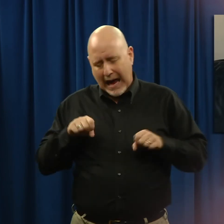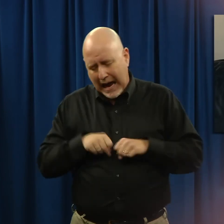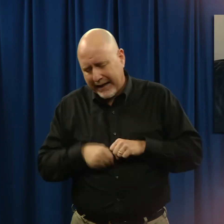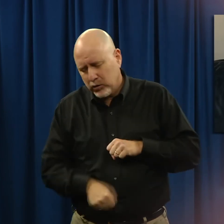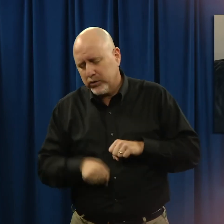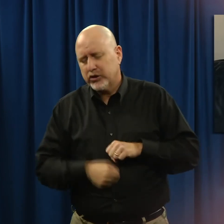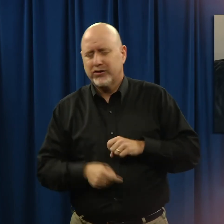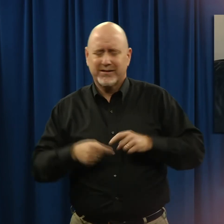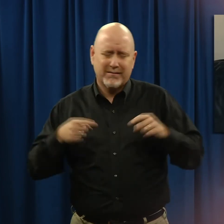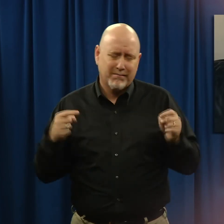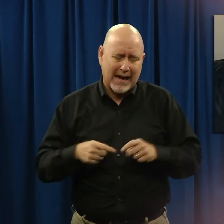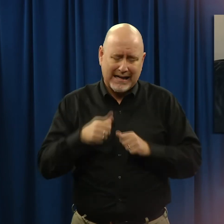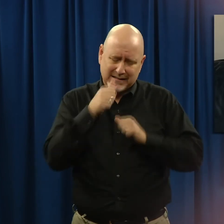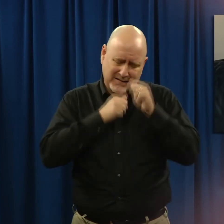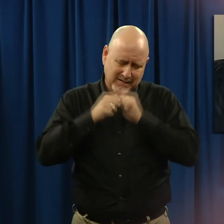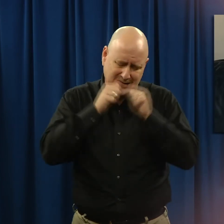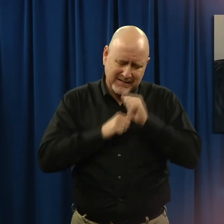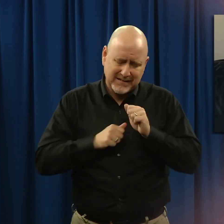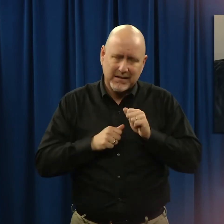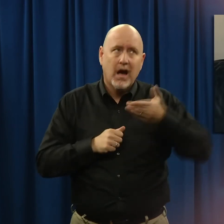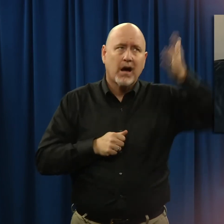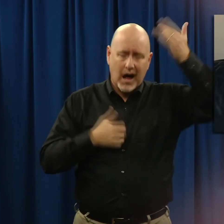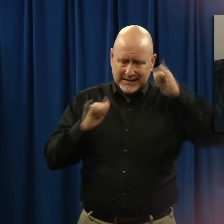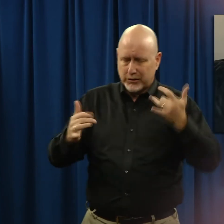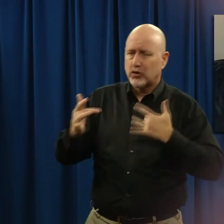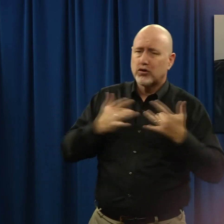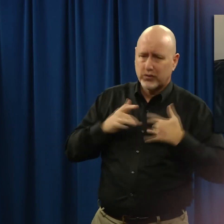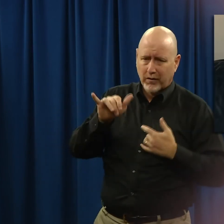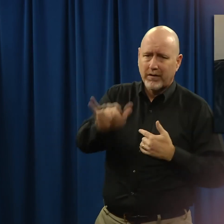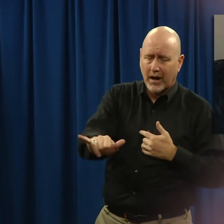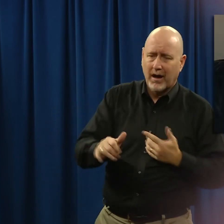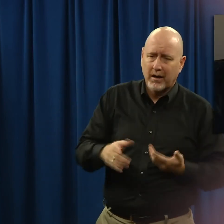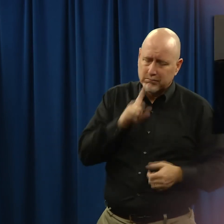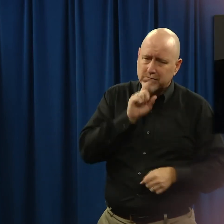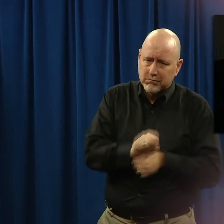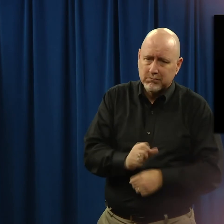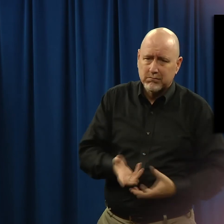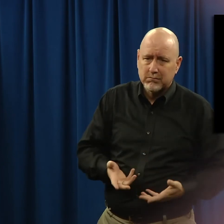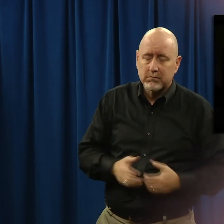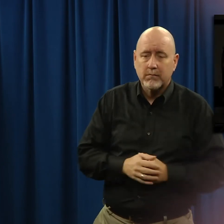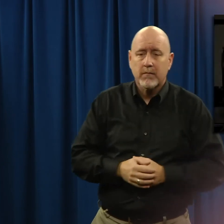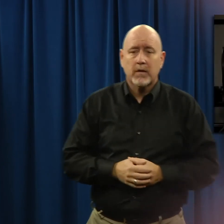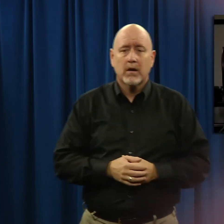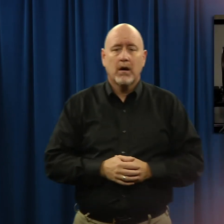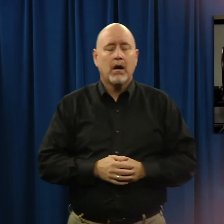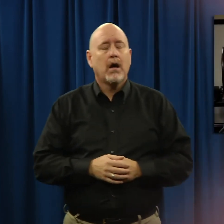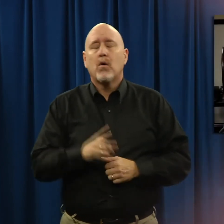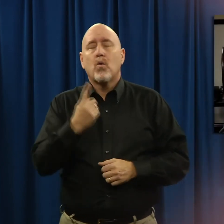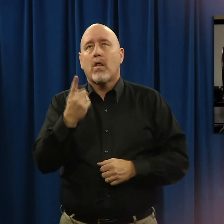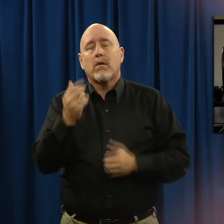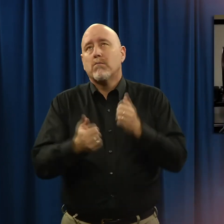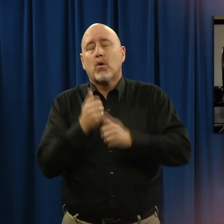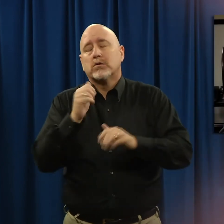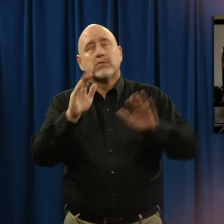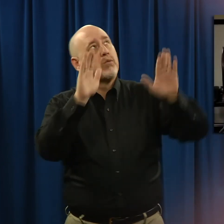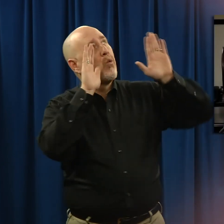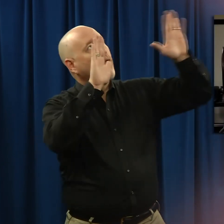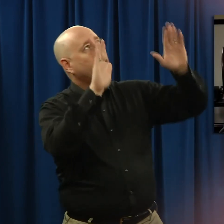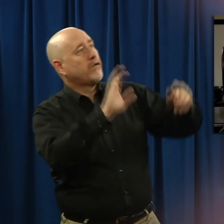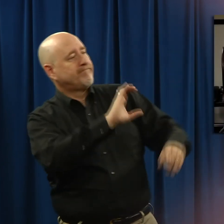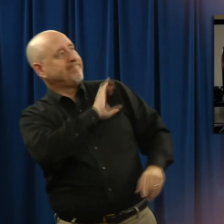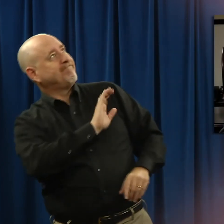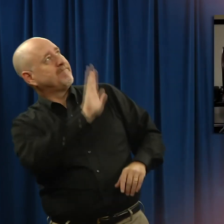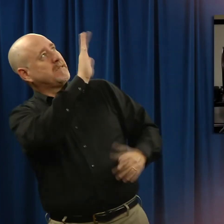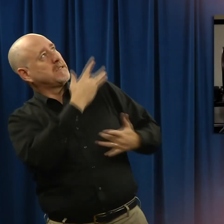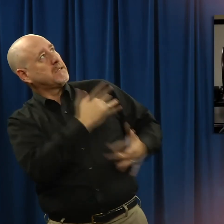it causes is still very much a concern for God. One of the most incredible attributes of God that truly sets